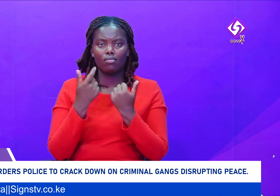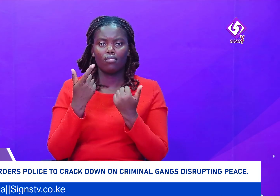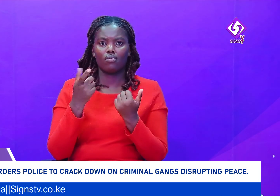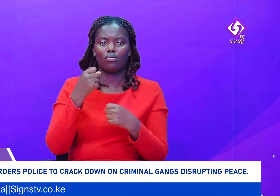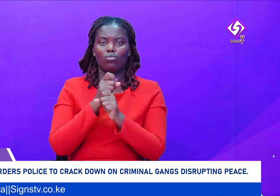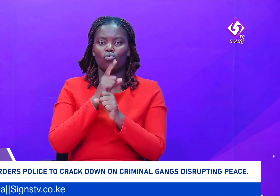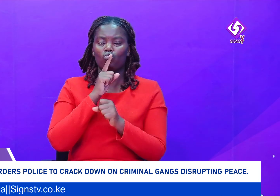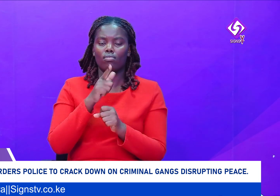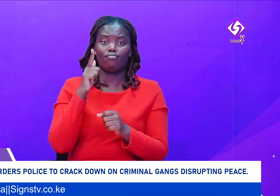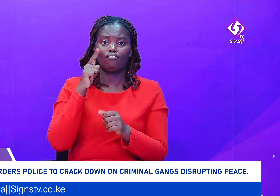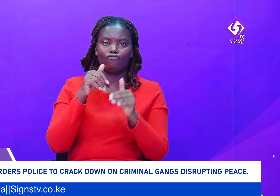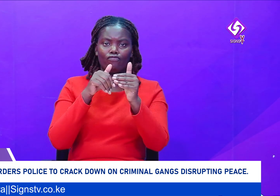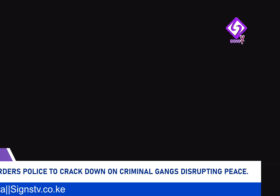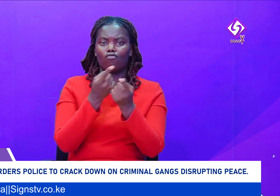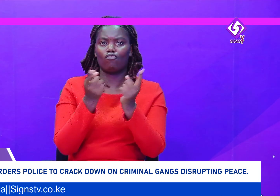all regions.